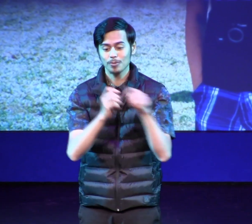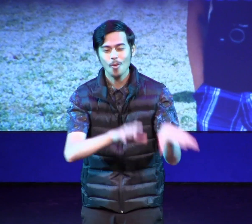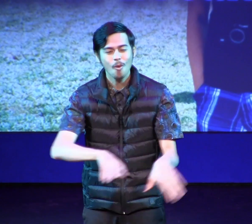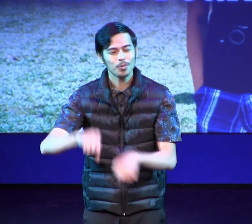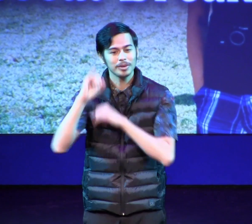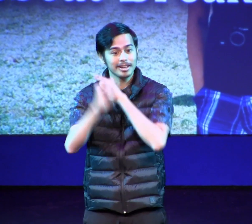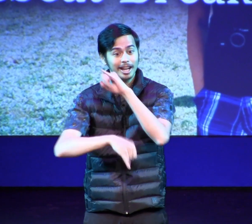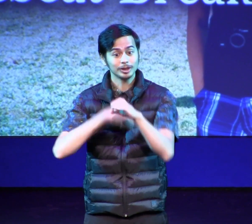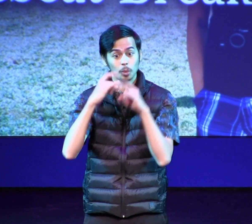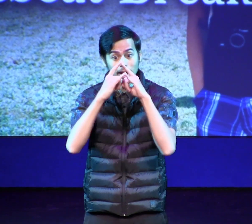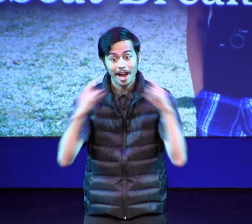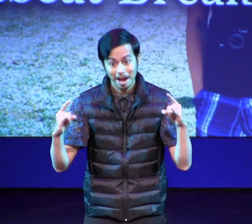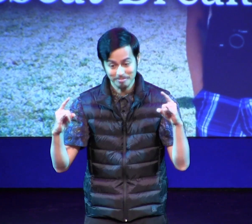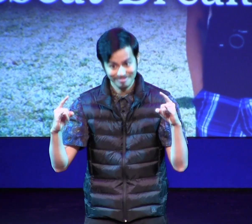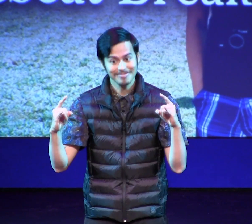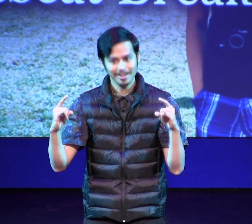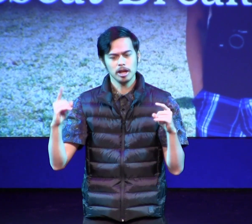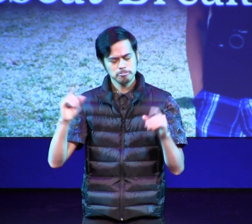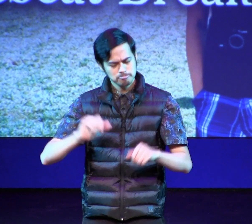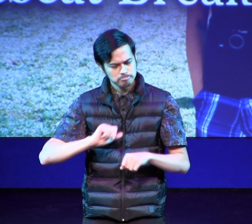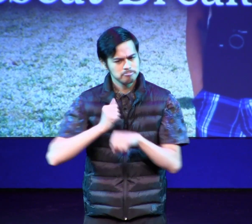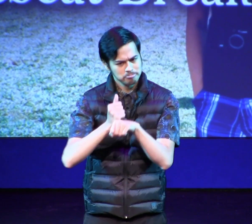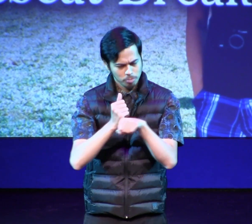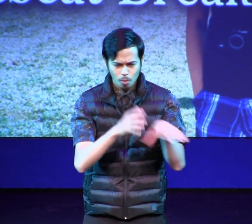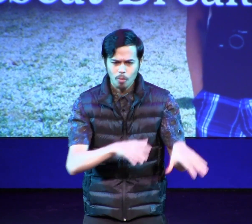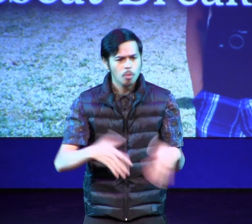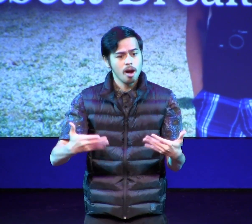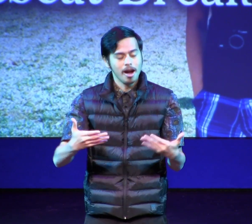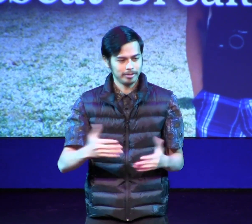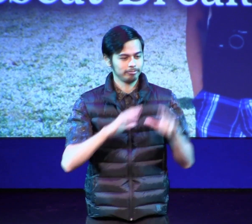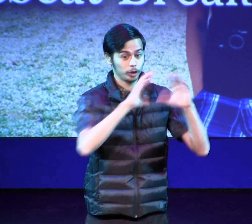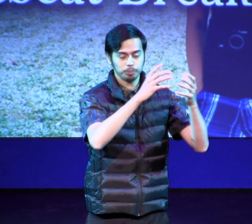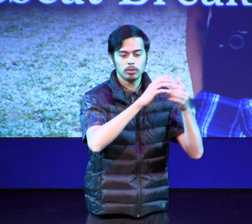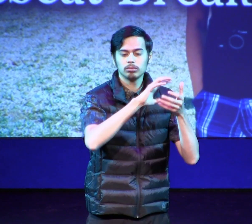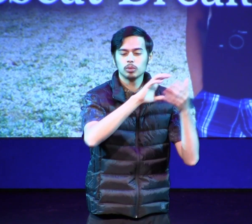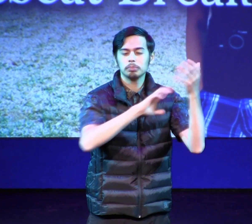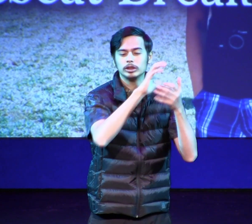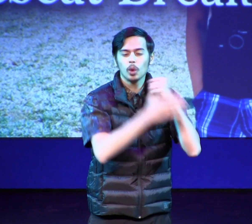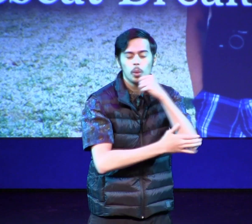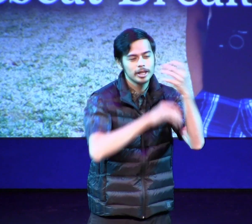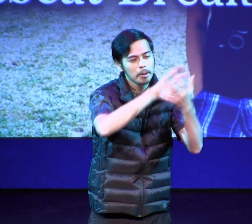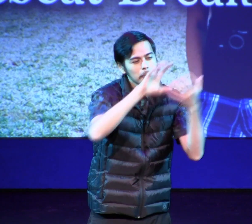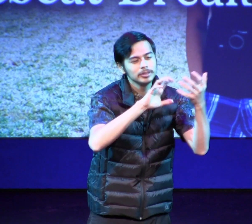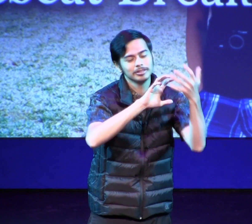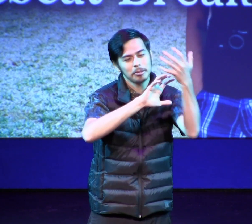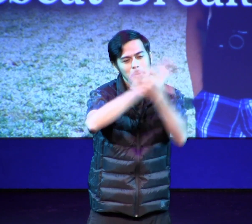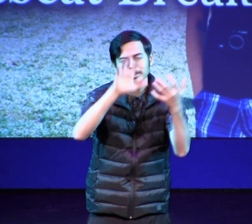Europe, Asia, Africa, so on and so forth. And the camp host decided to split the